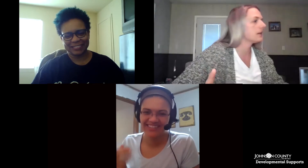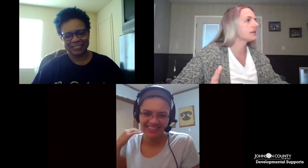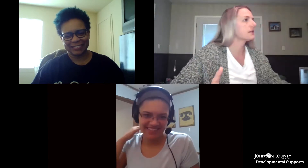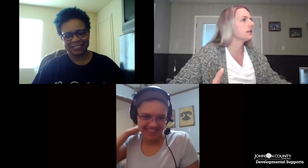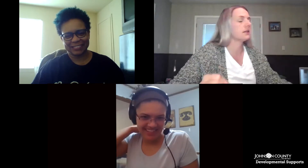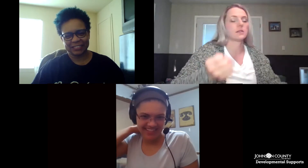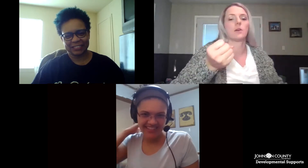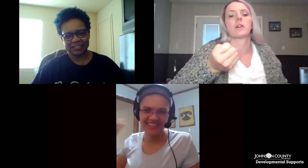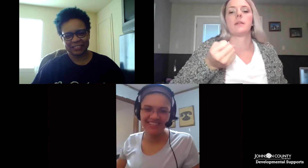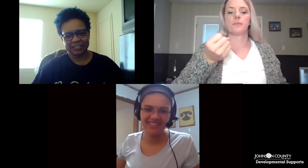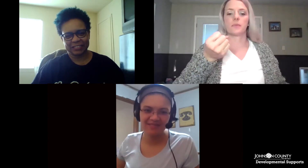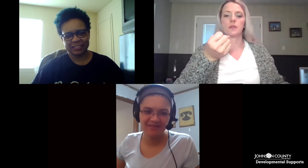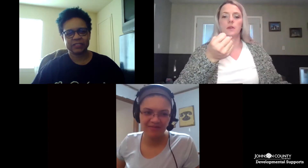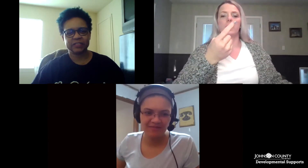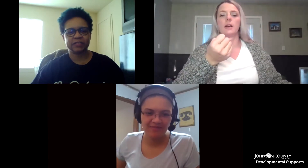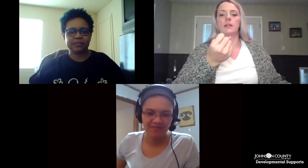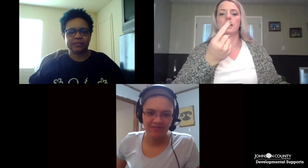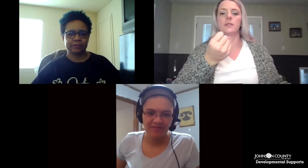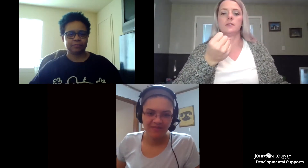Yes. Okay. We got 11,